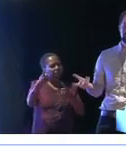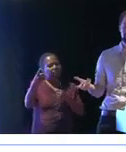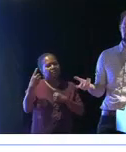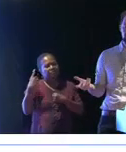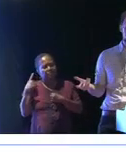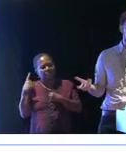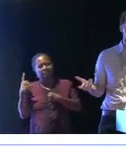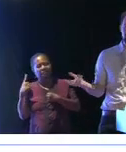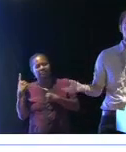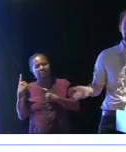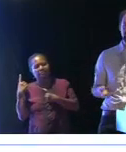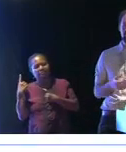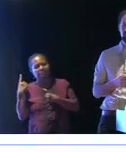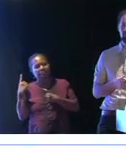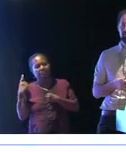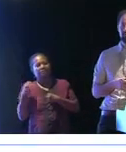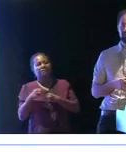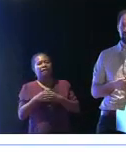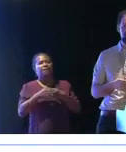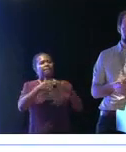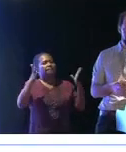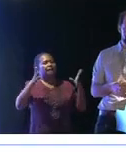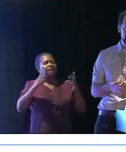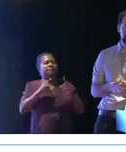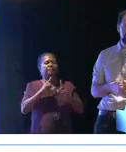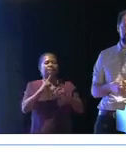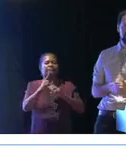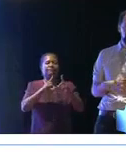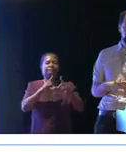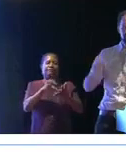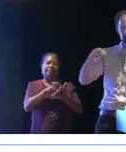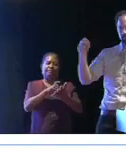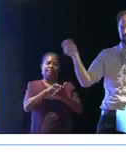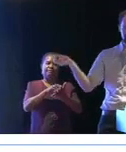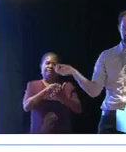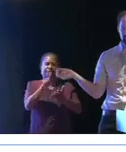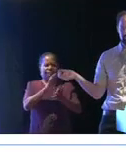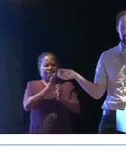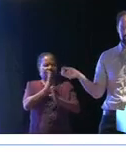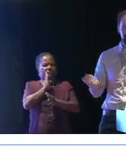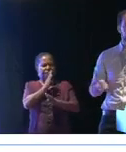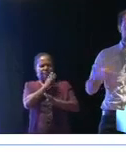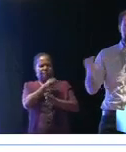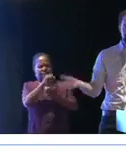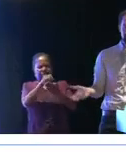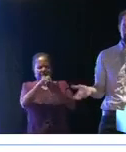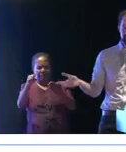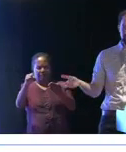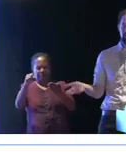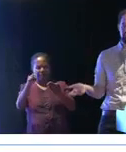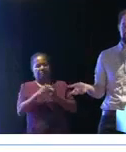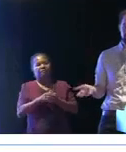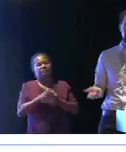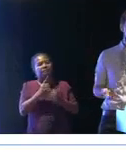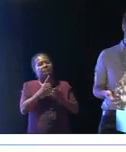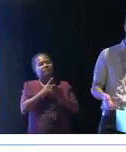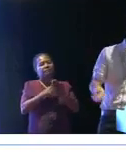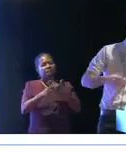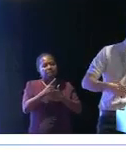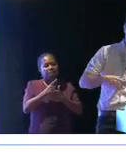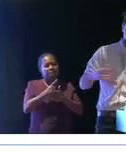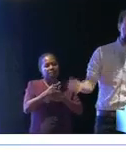you miss a bit of detail, or you've done a calculation incorrectly, or you've missed a signature field. Okay, these things can happen.